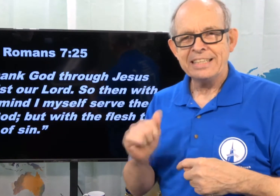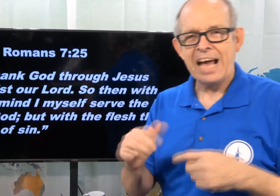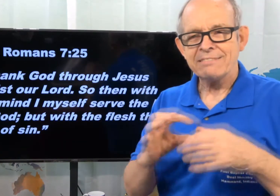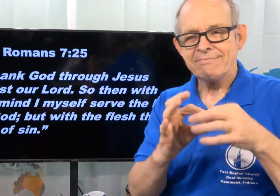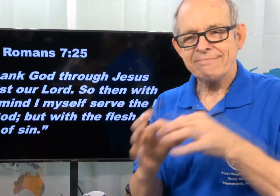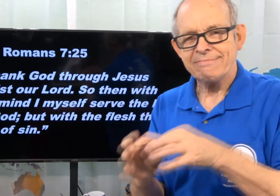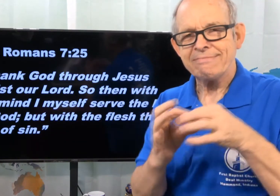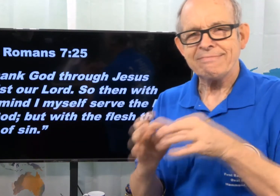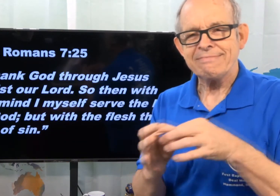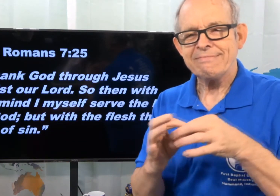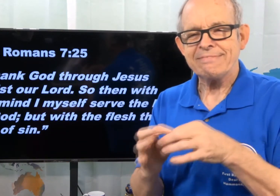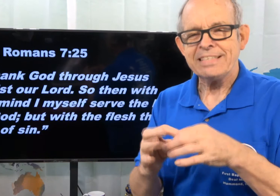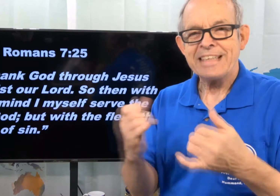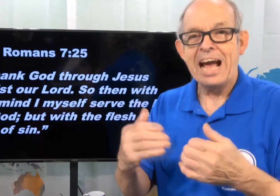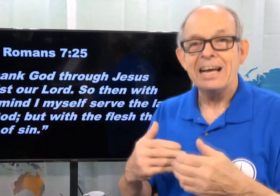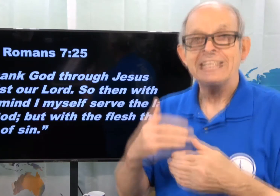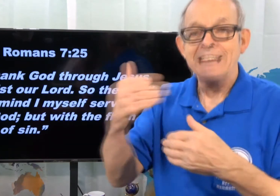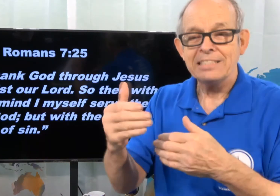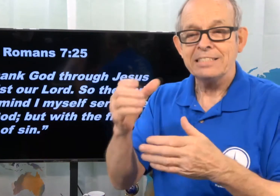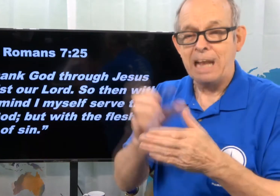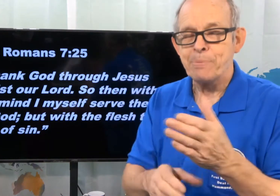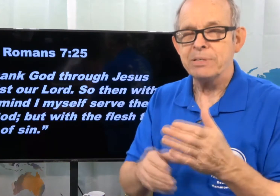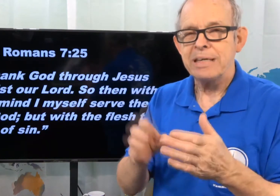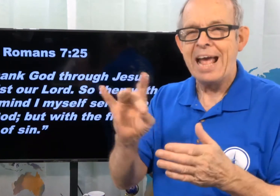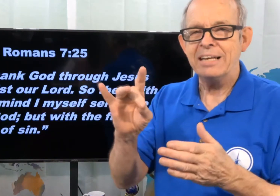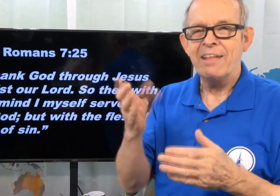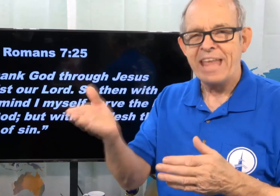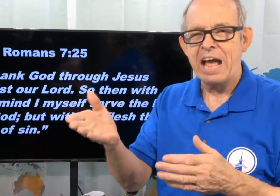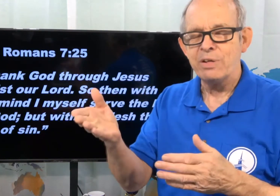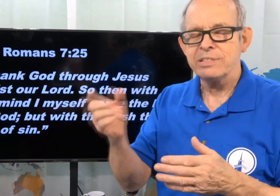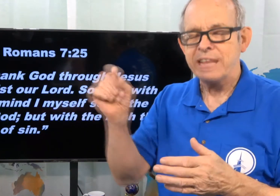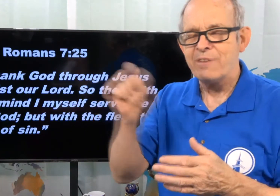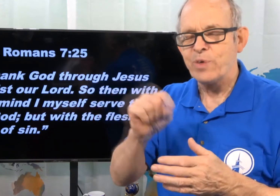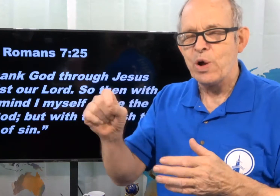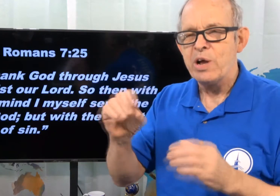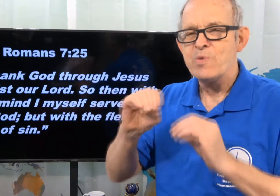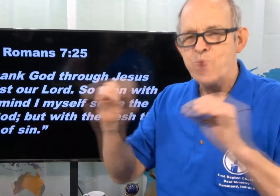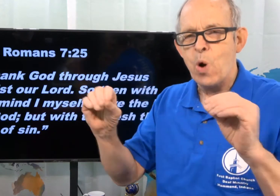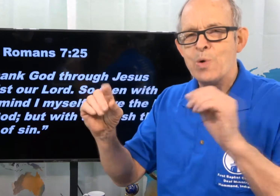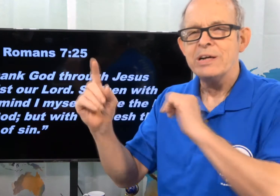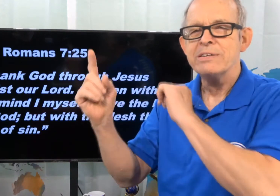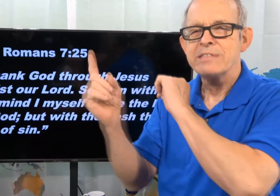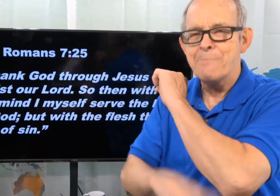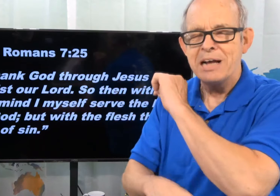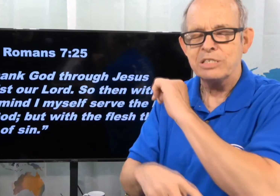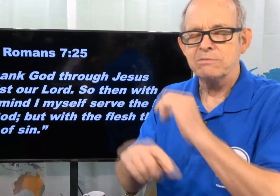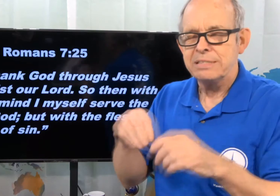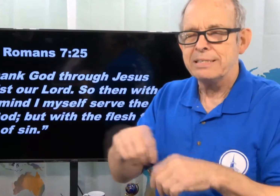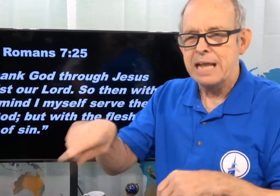That. Now, let's stop it. Hey, there is therefore no damnation in them